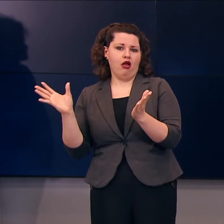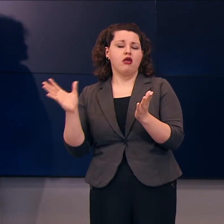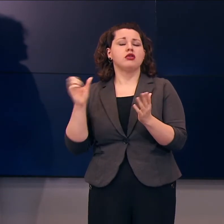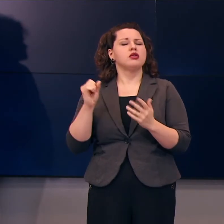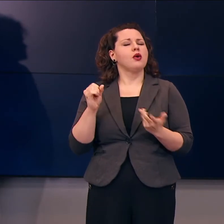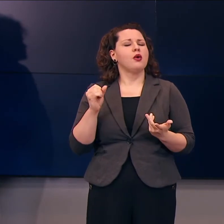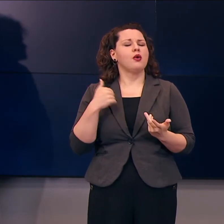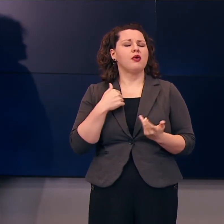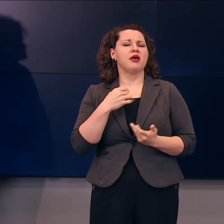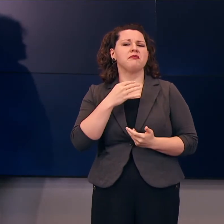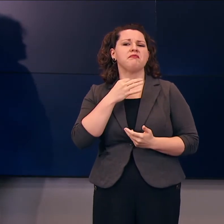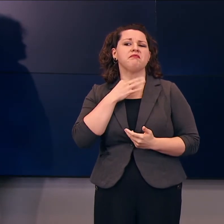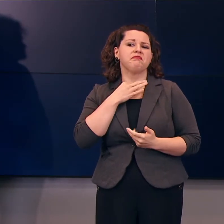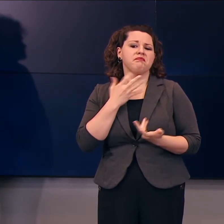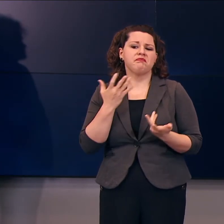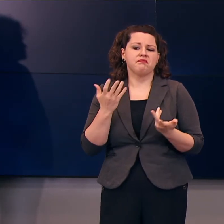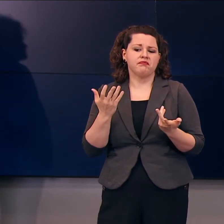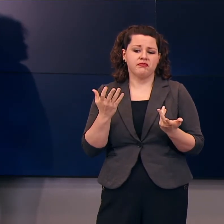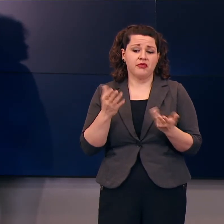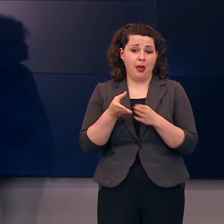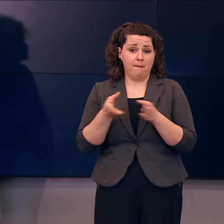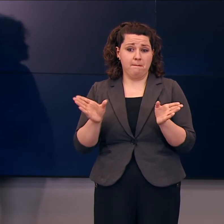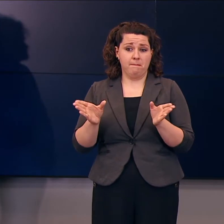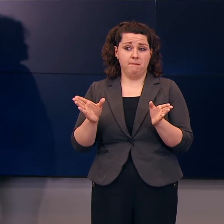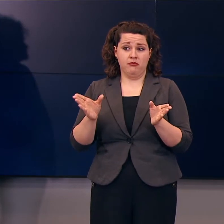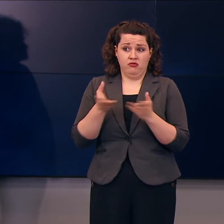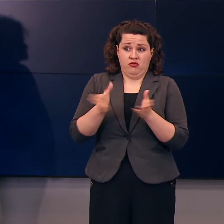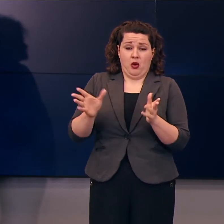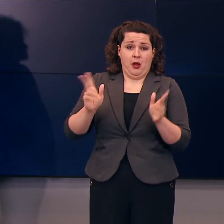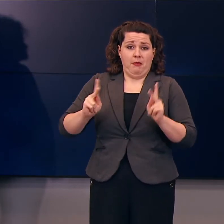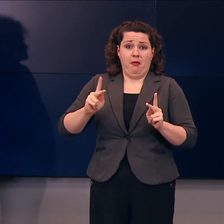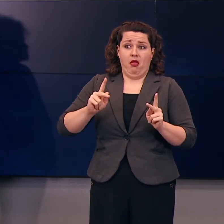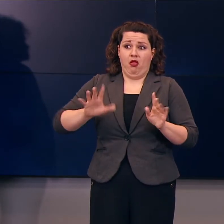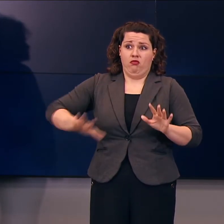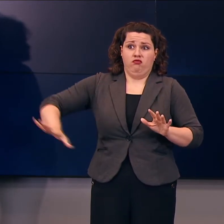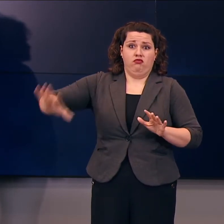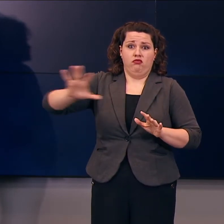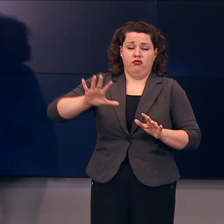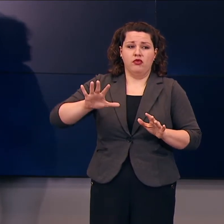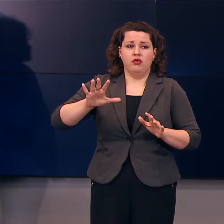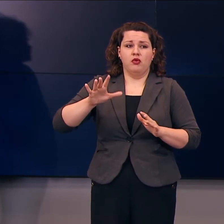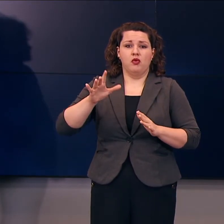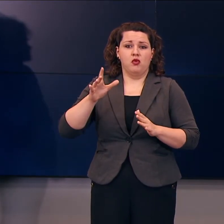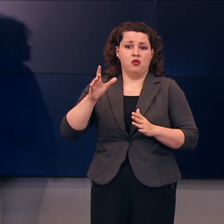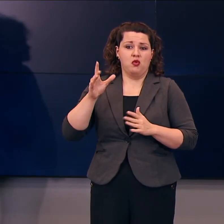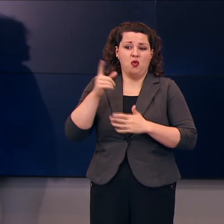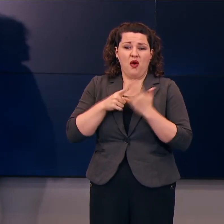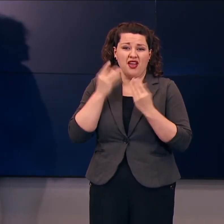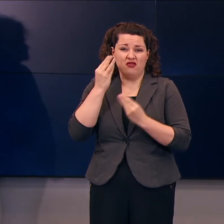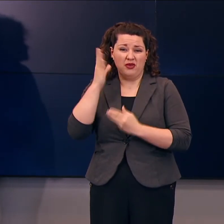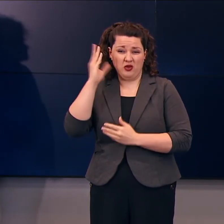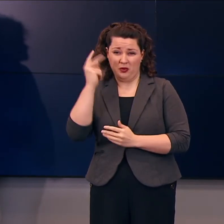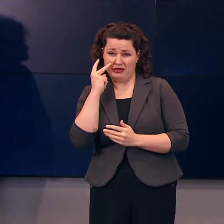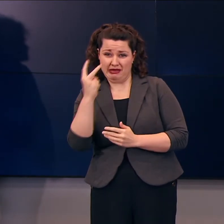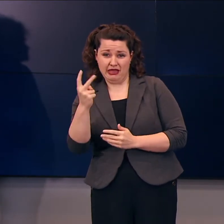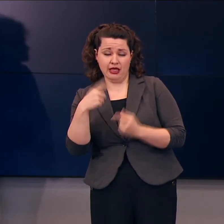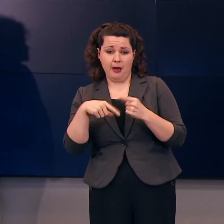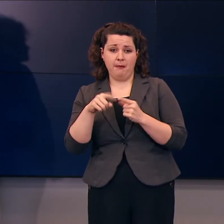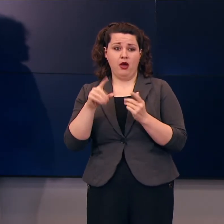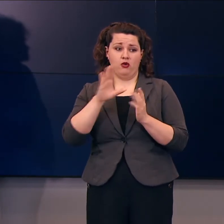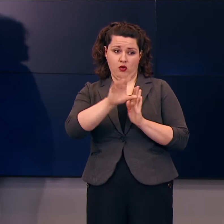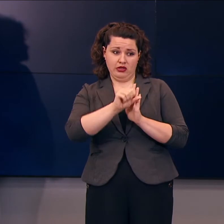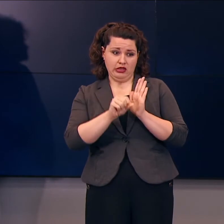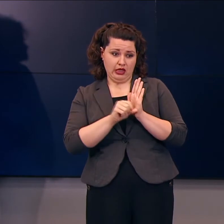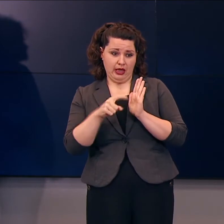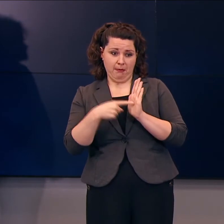what can the public reasonably expect to learn and see about any state modeling, and or are